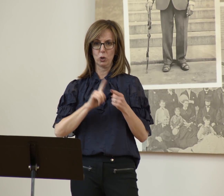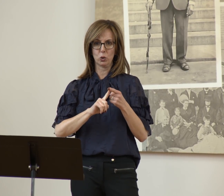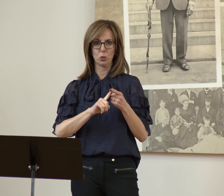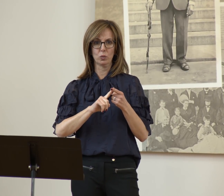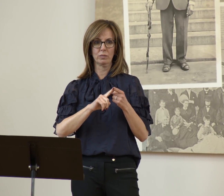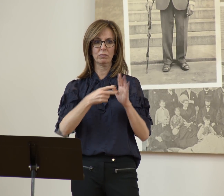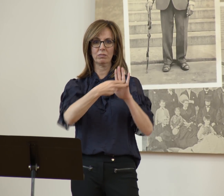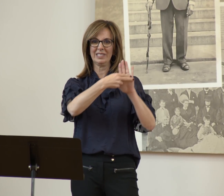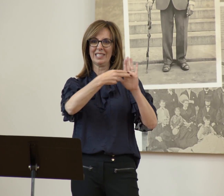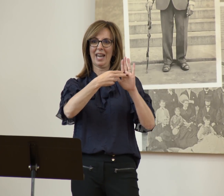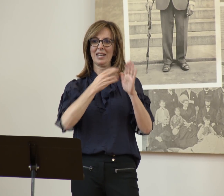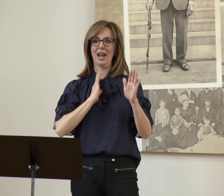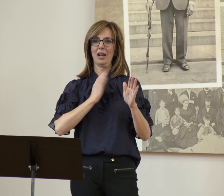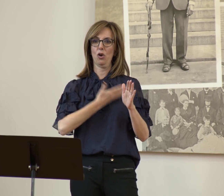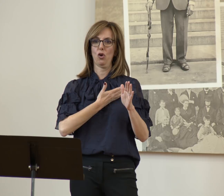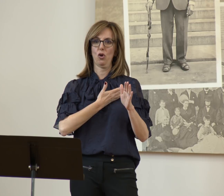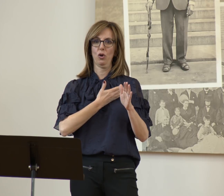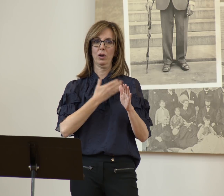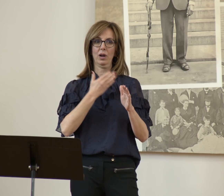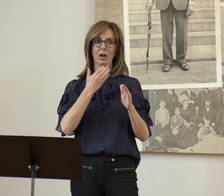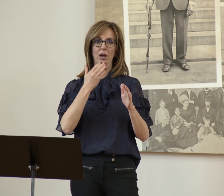and we decided as a board